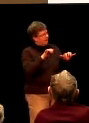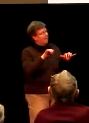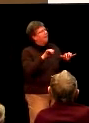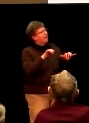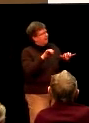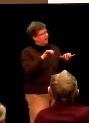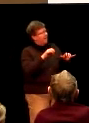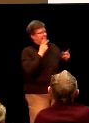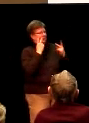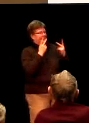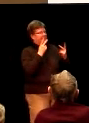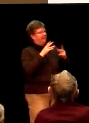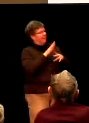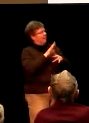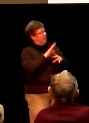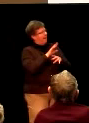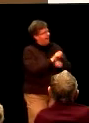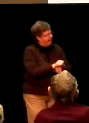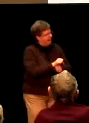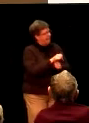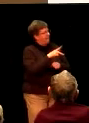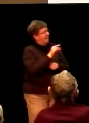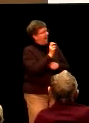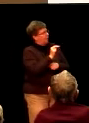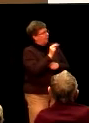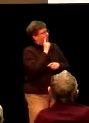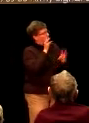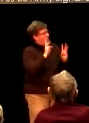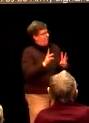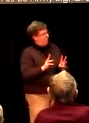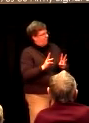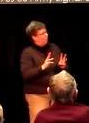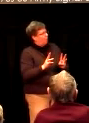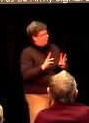different weather variables that we were measuring.